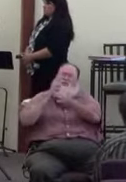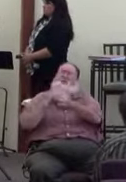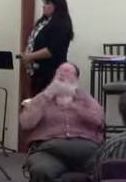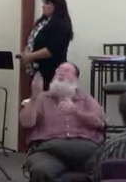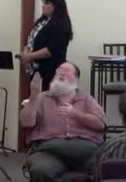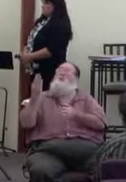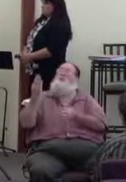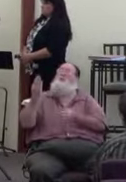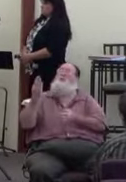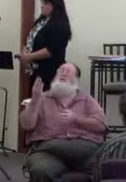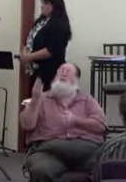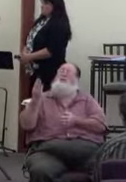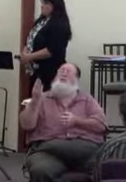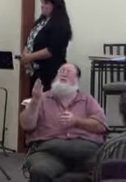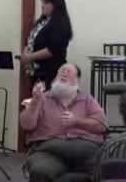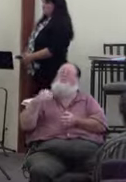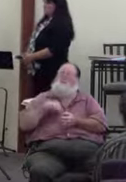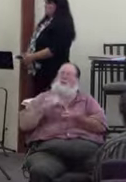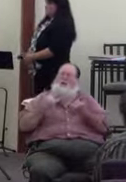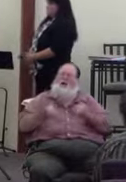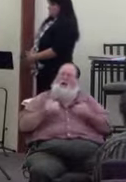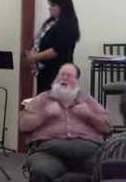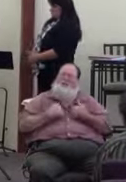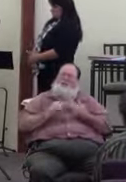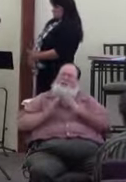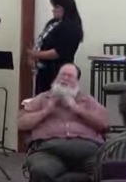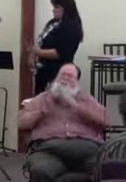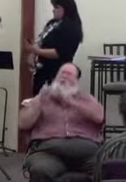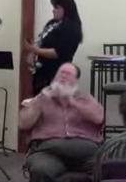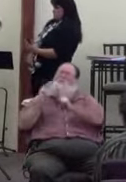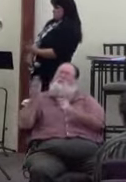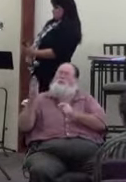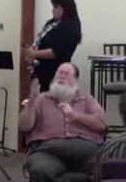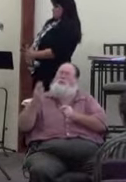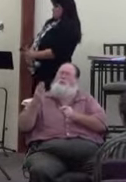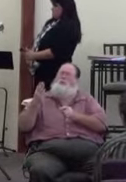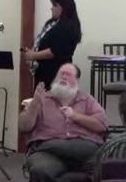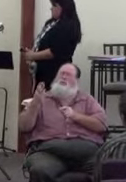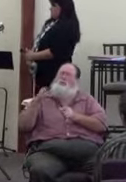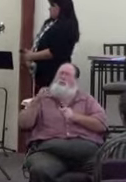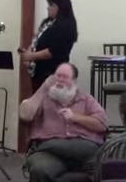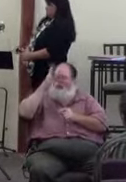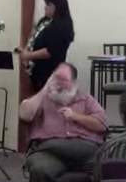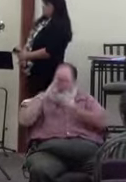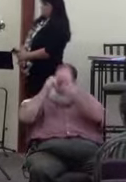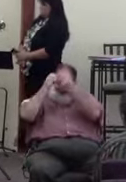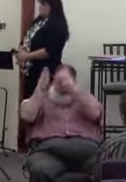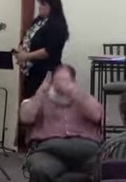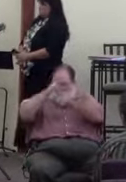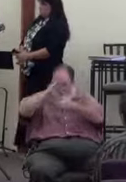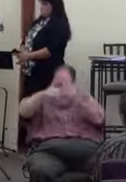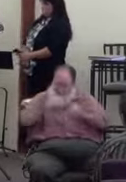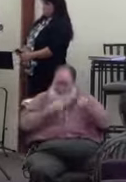you. We now have a way to you, God, Father